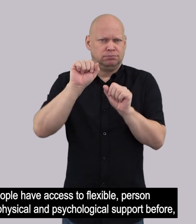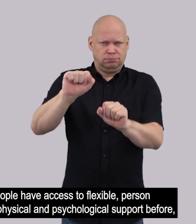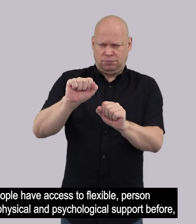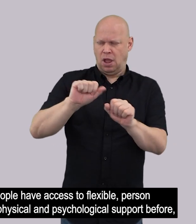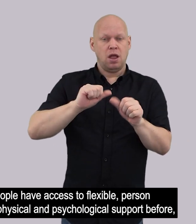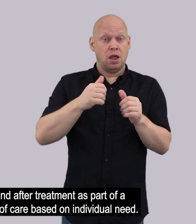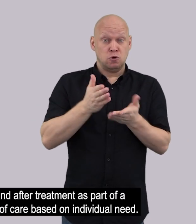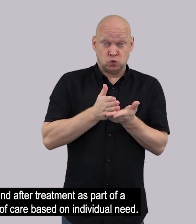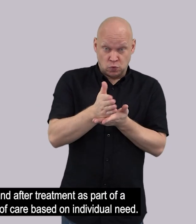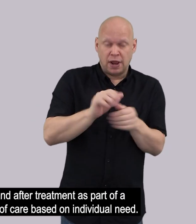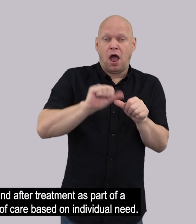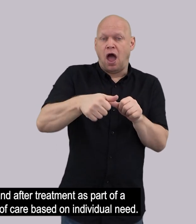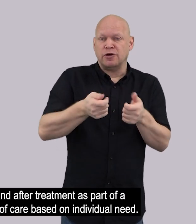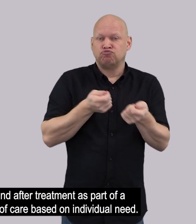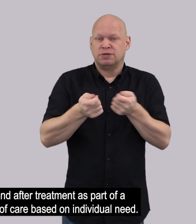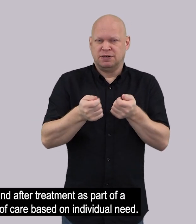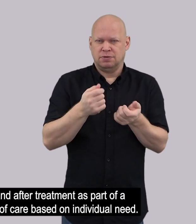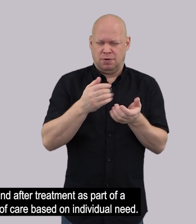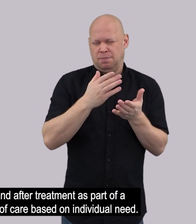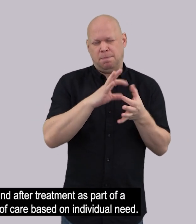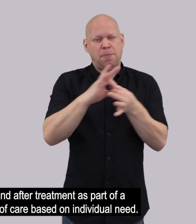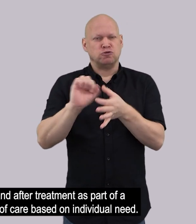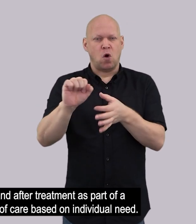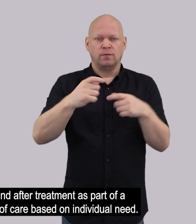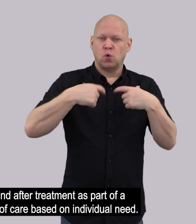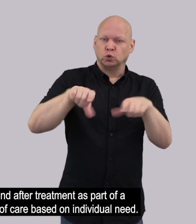treatment as part of a continuum of care based on individual needs.